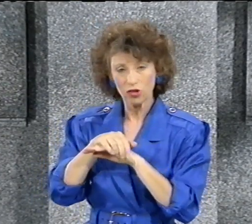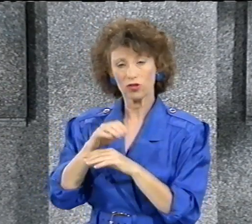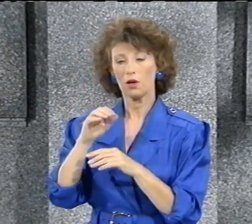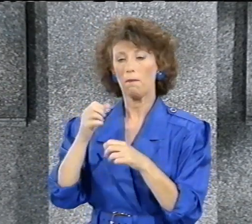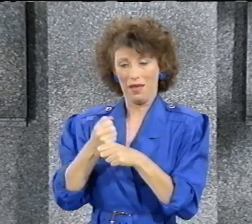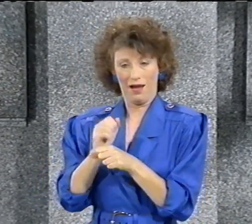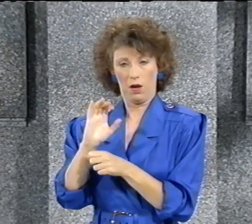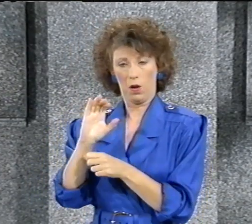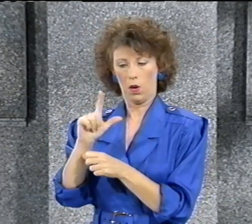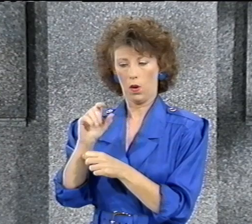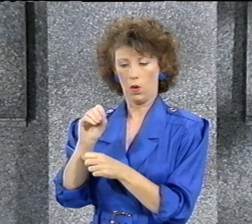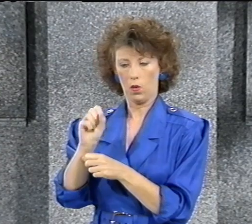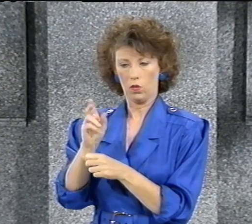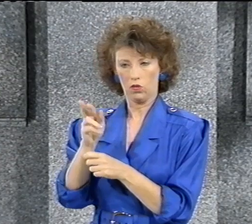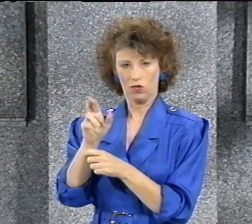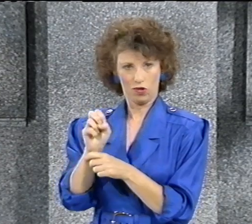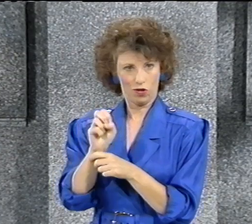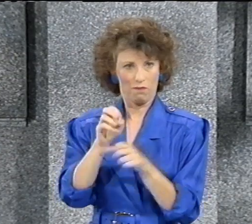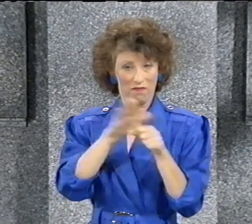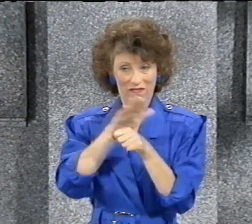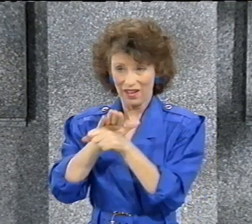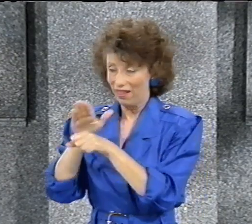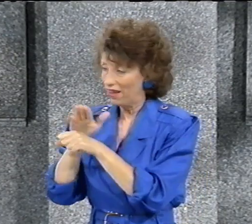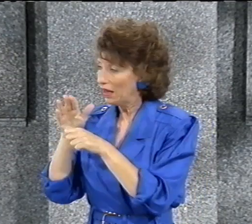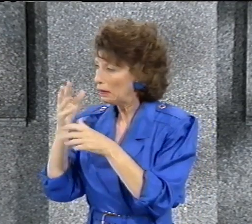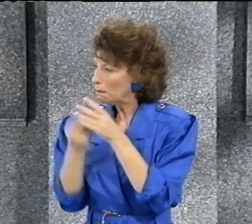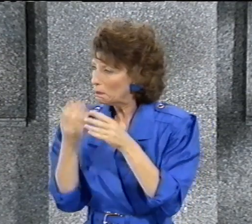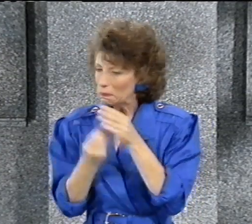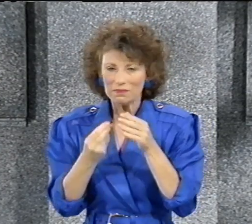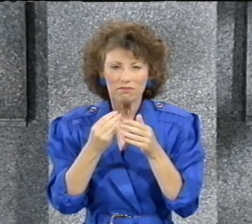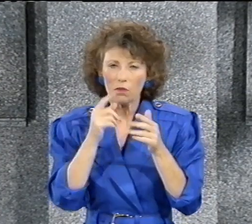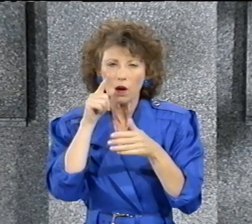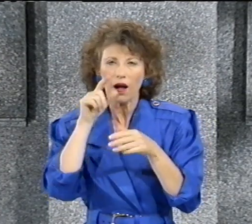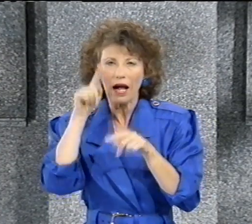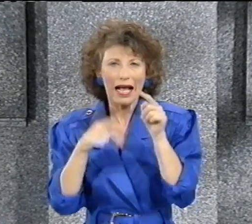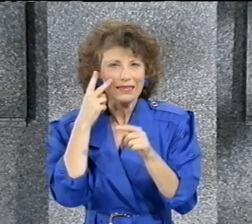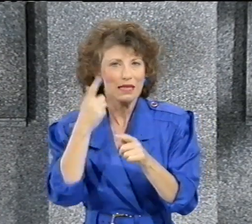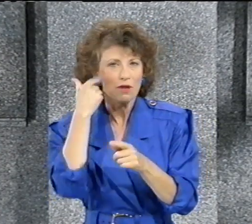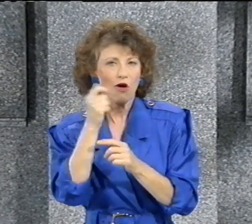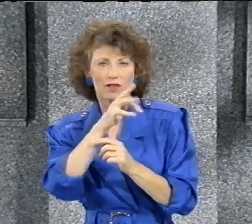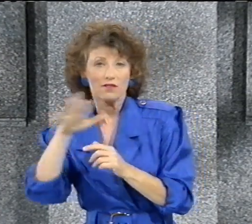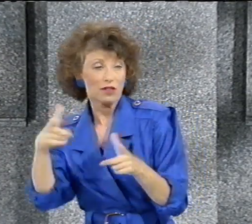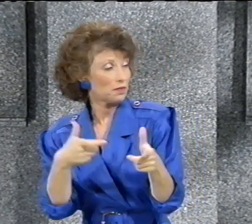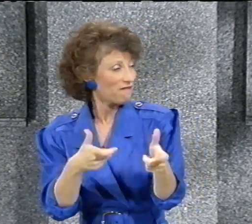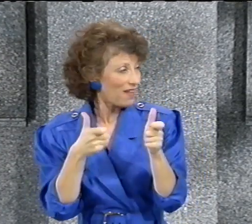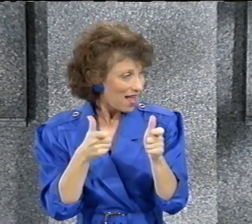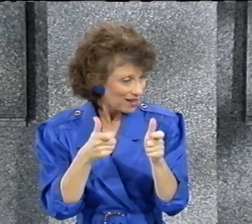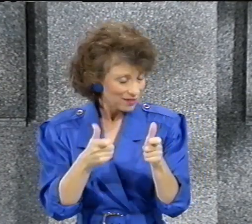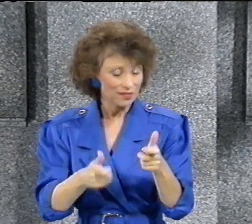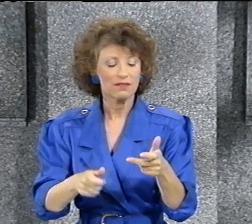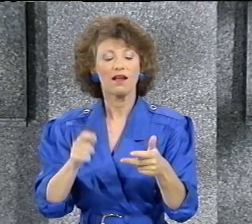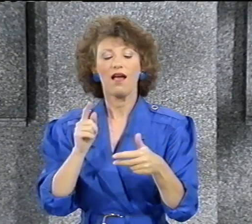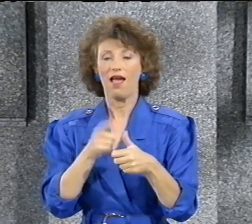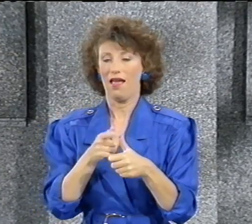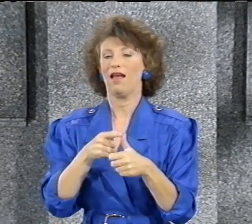know about English to make closure and fill in the gaps, the letters that you don't see because they